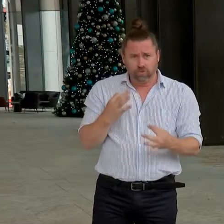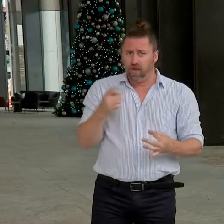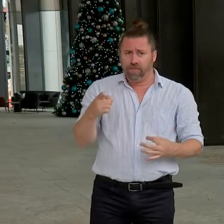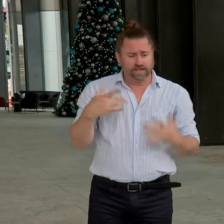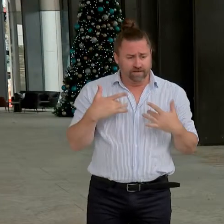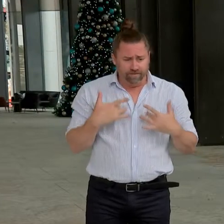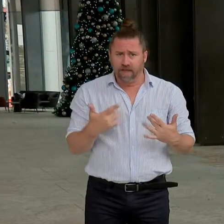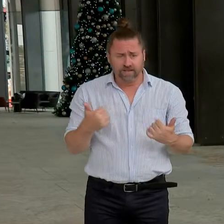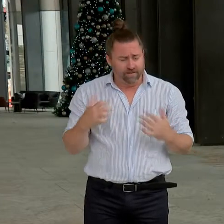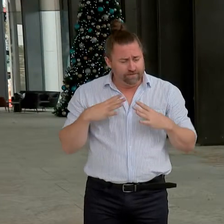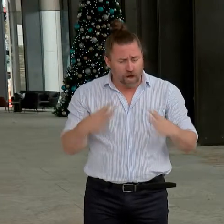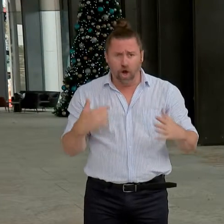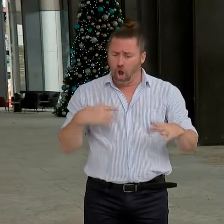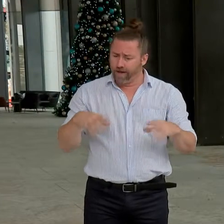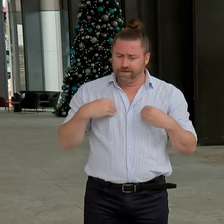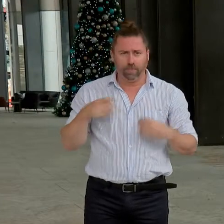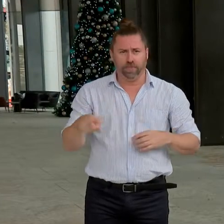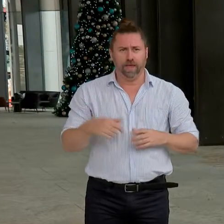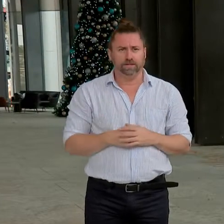to do that, to keep people safe.